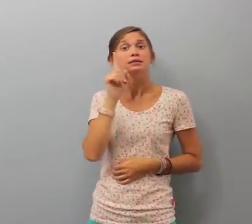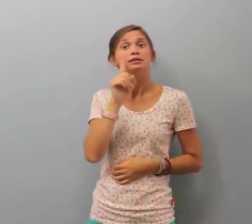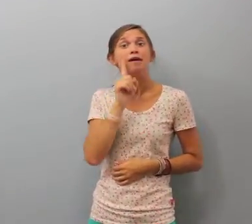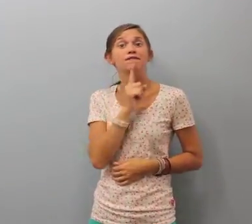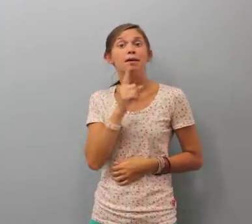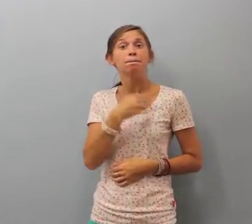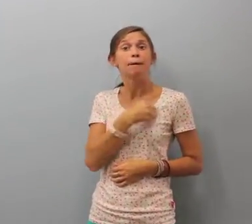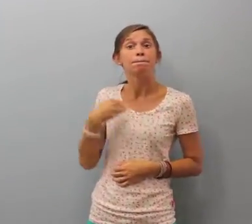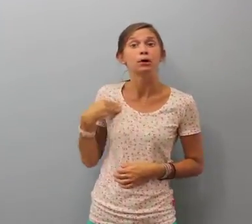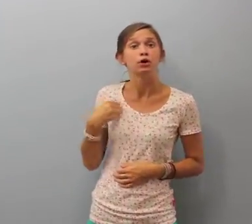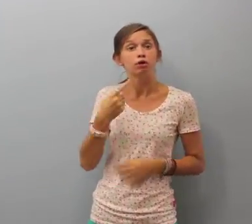Brian.